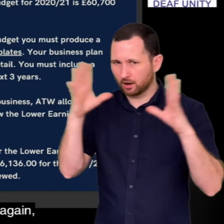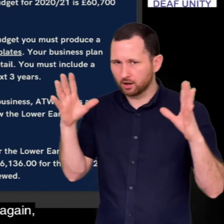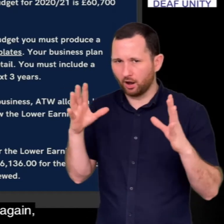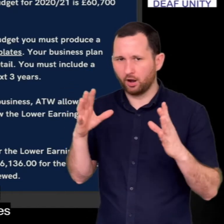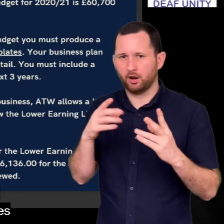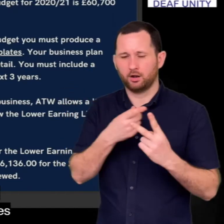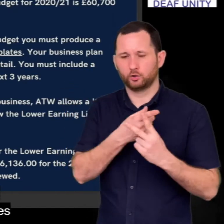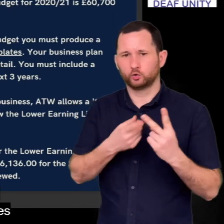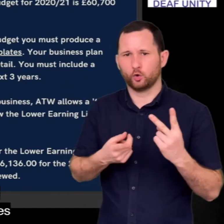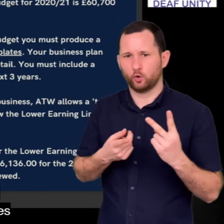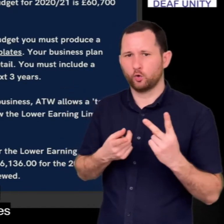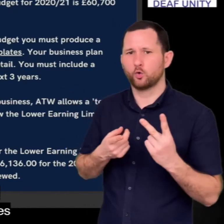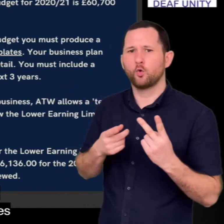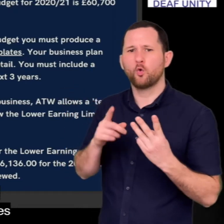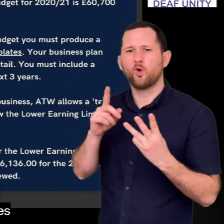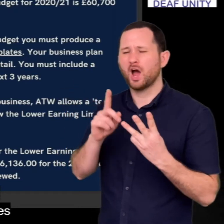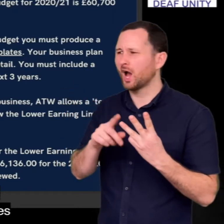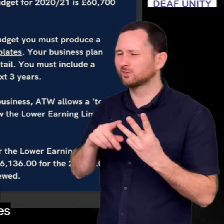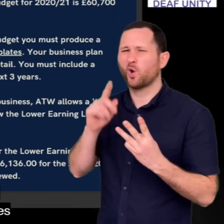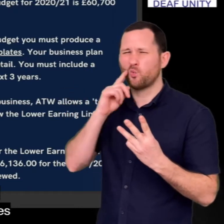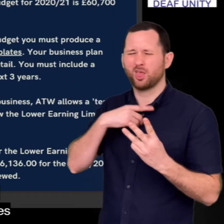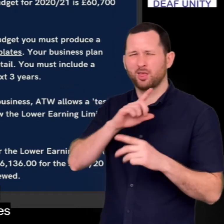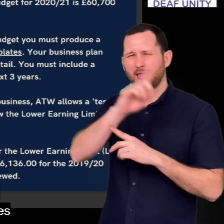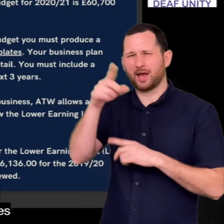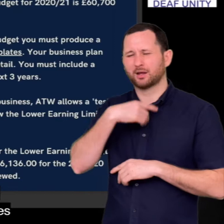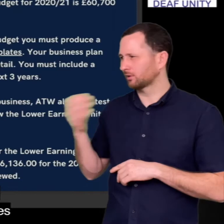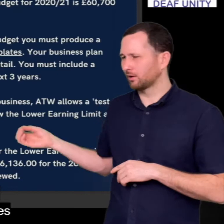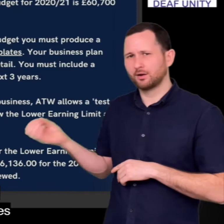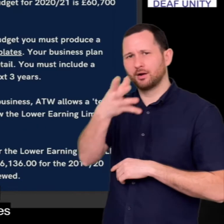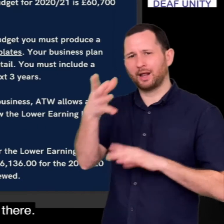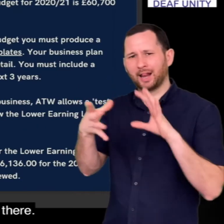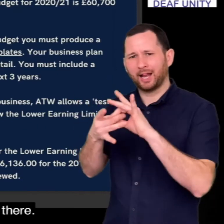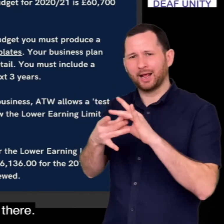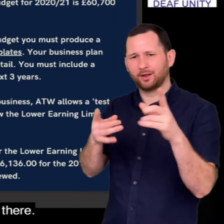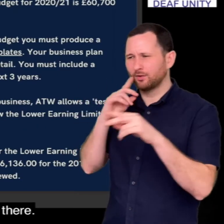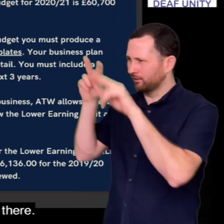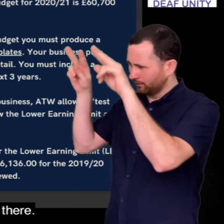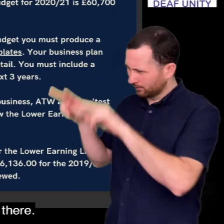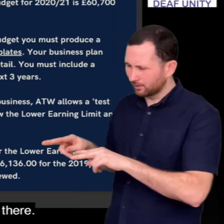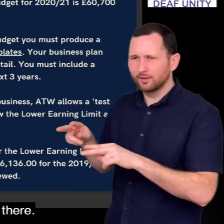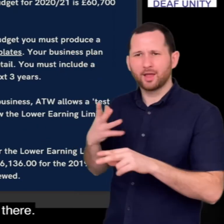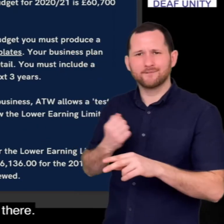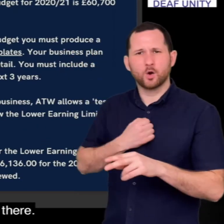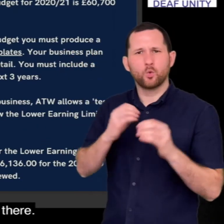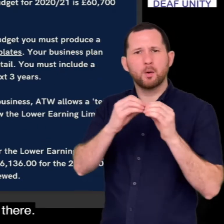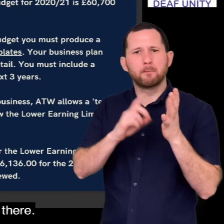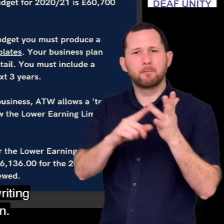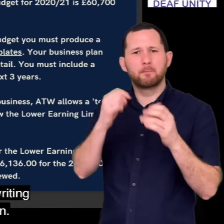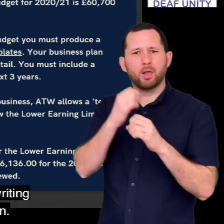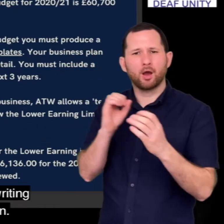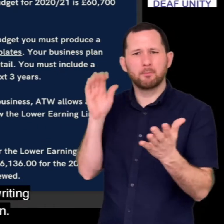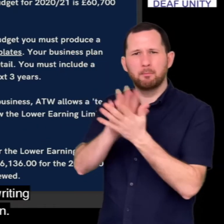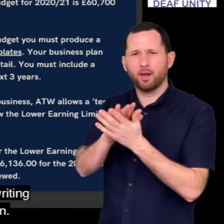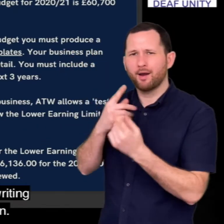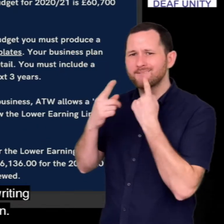And again, I've given you some links to some templates, and also there was a blog there that gave